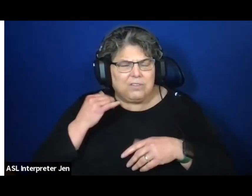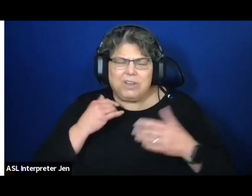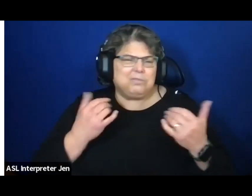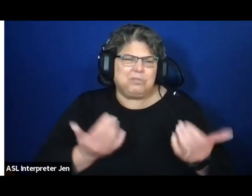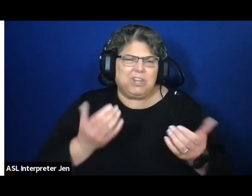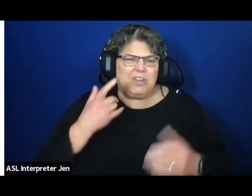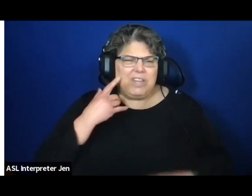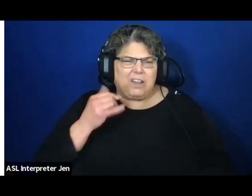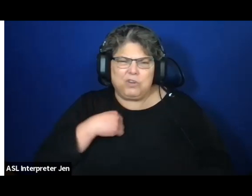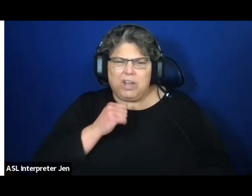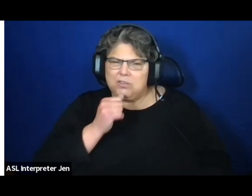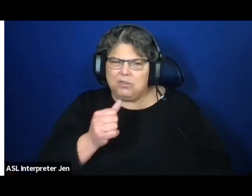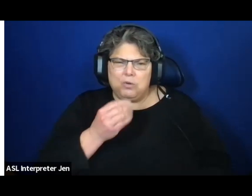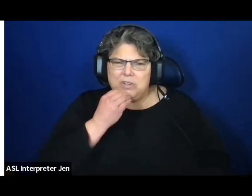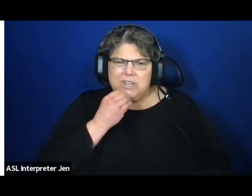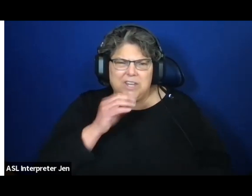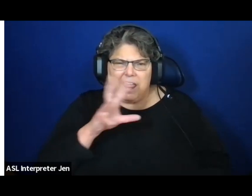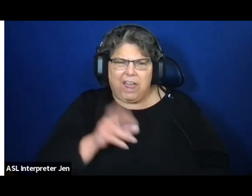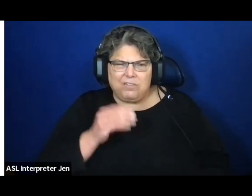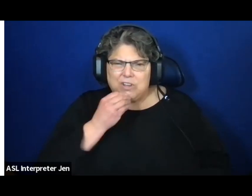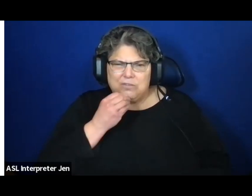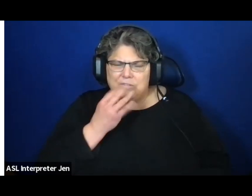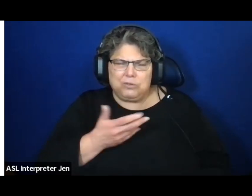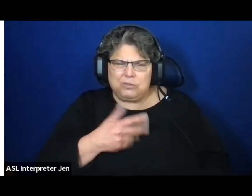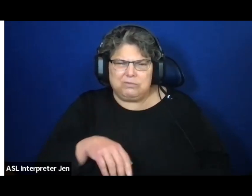in California because it's garbage.